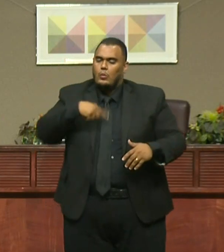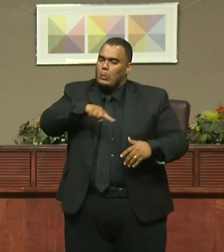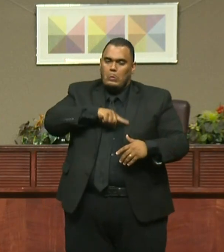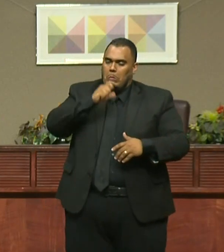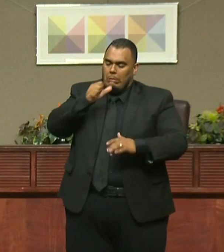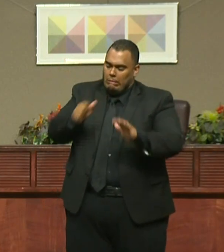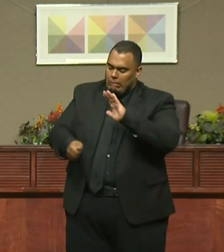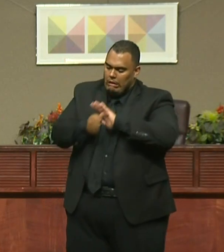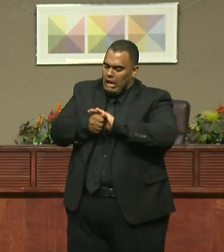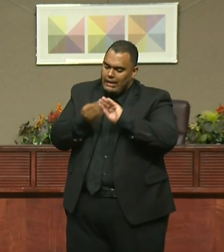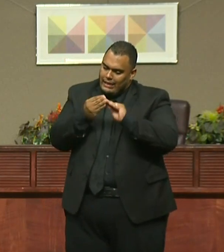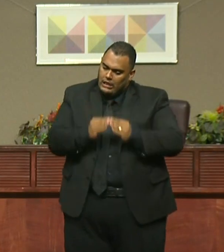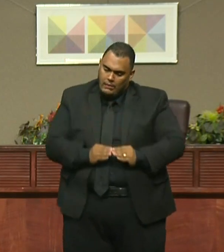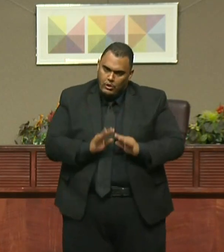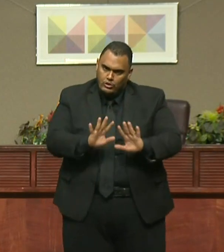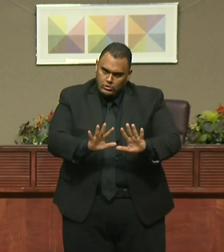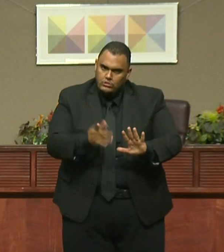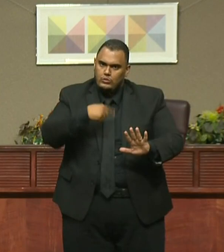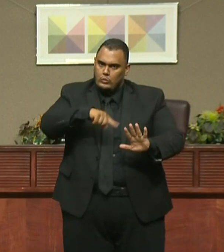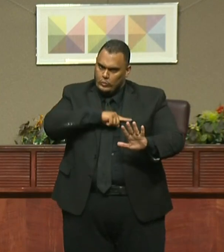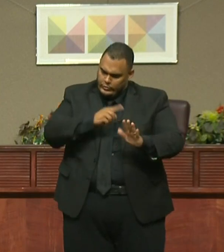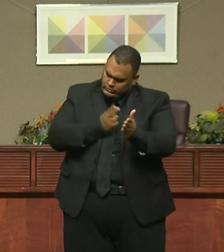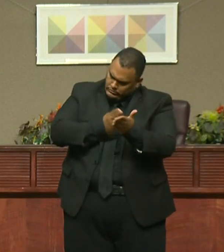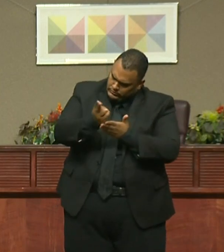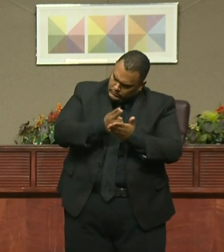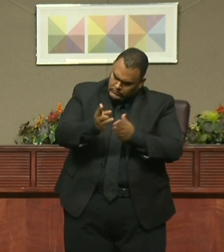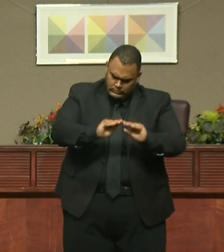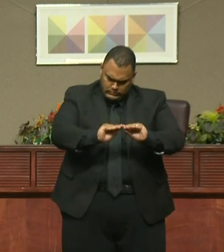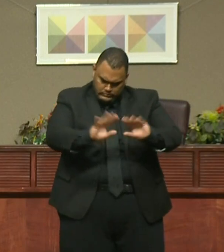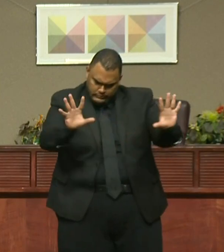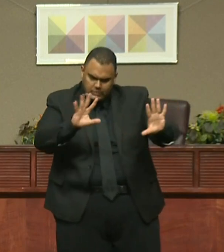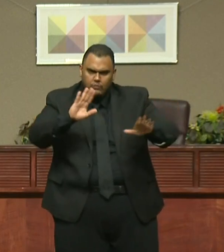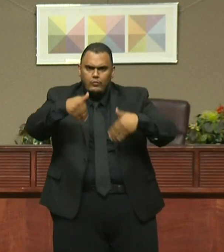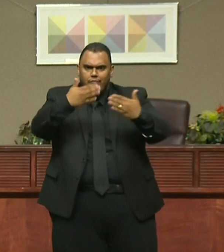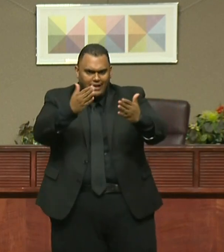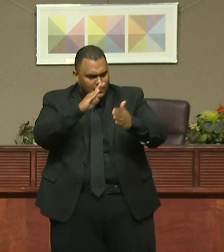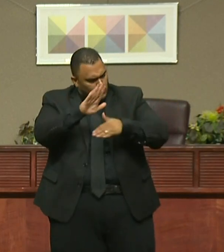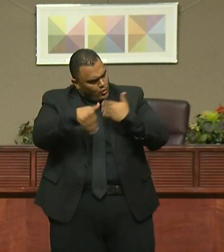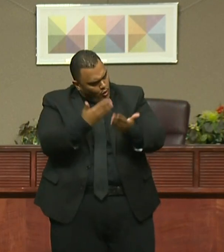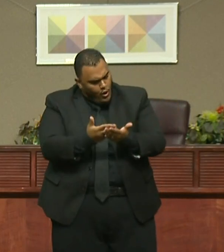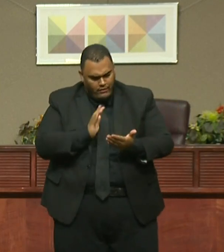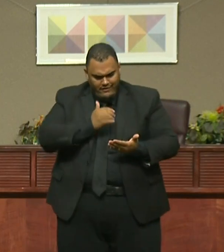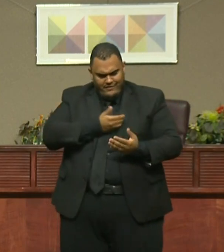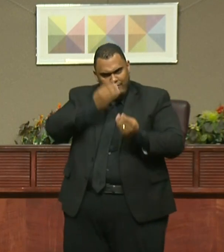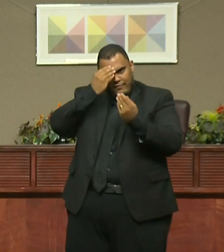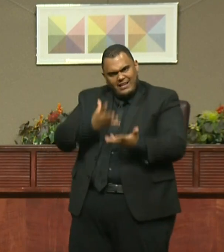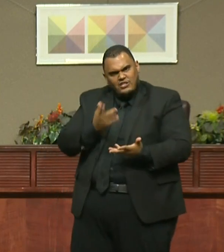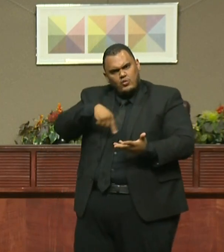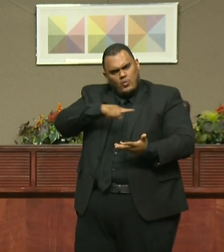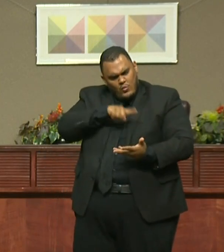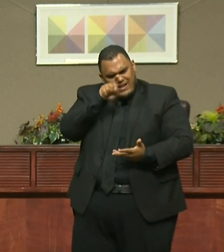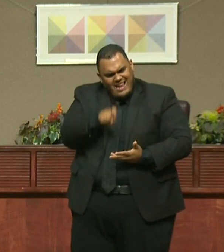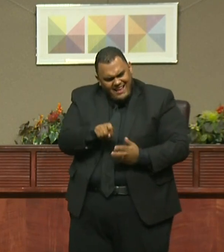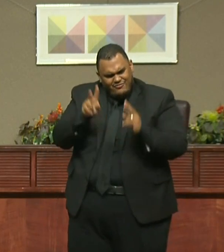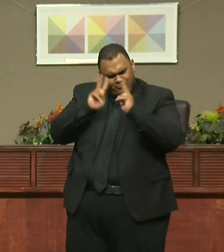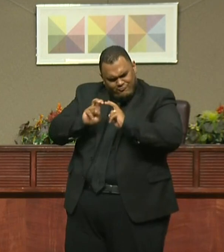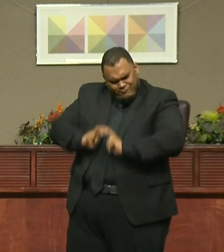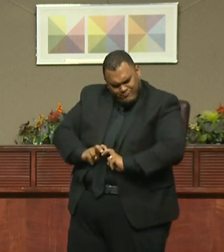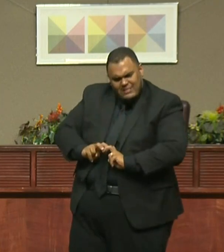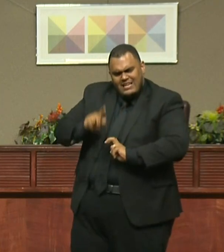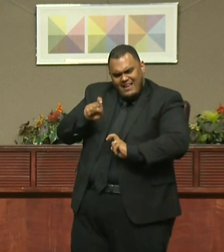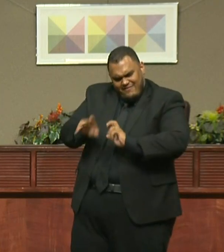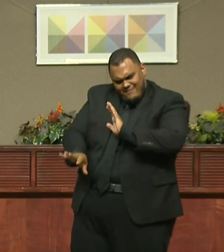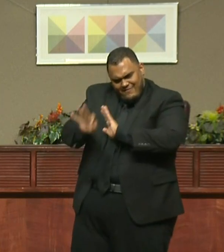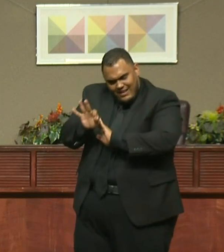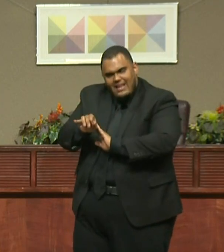we have, and we will dig this out. We have to work it, we have to look for it, we have to find it. This next one is for you,